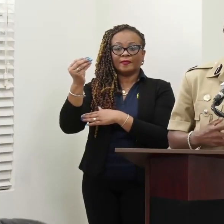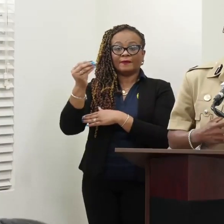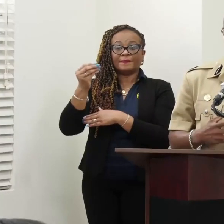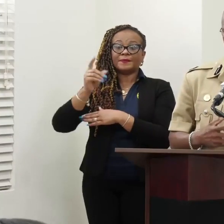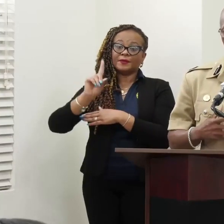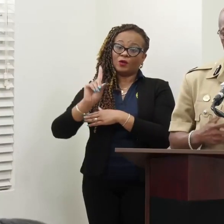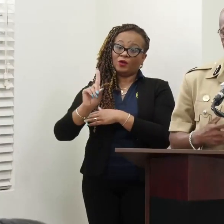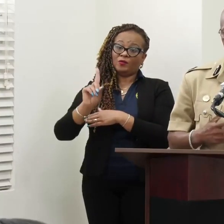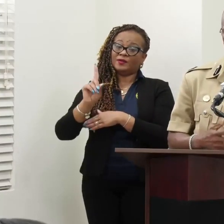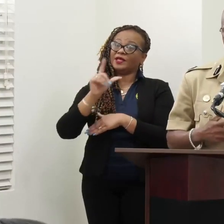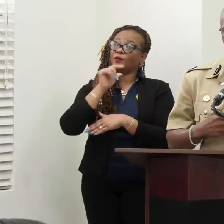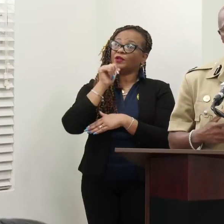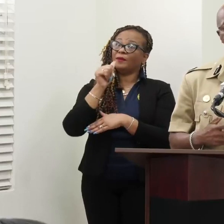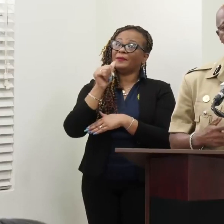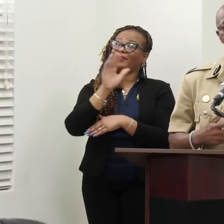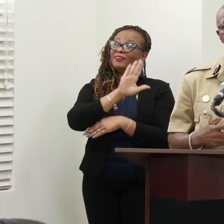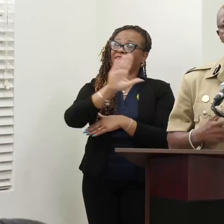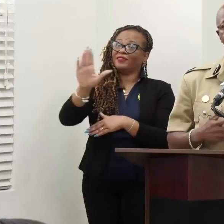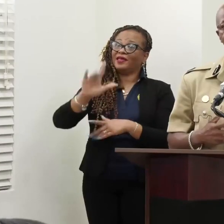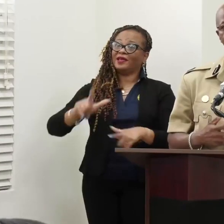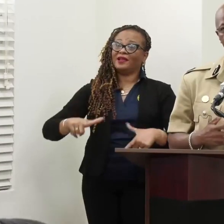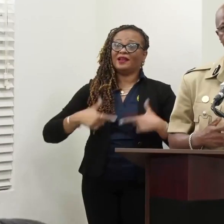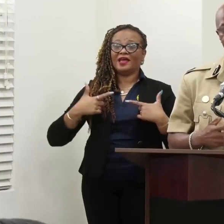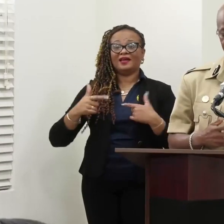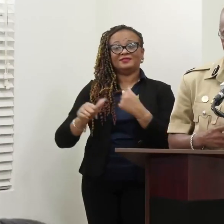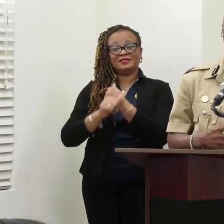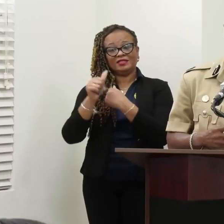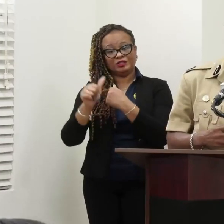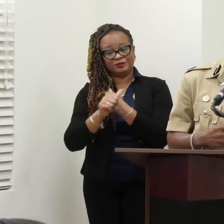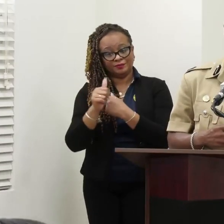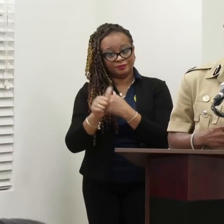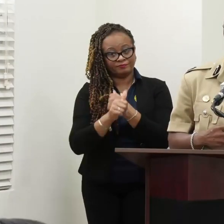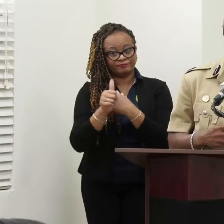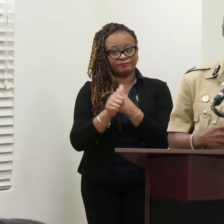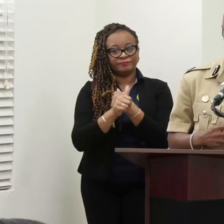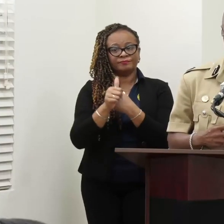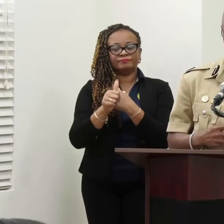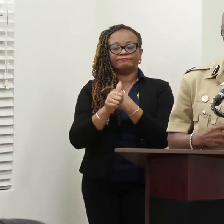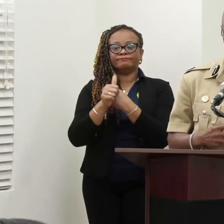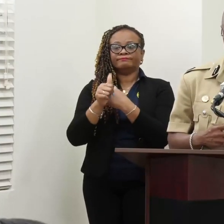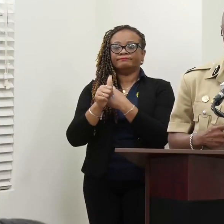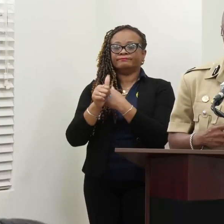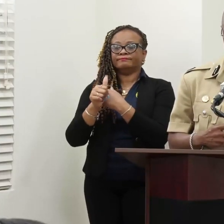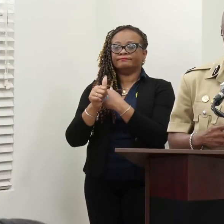However, they will not put their lives in danger.